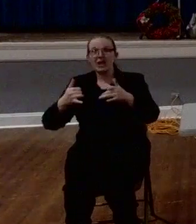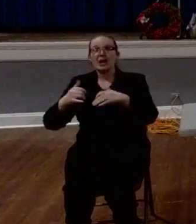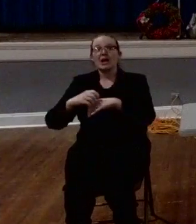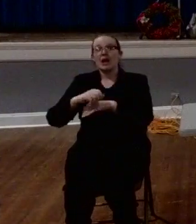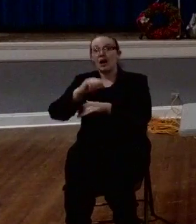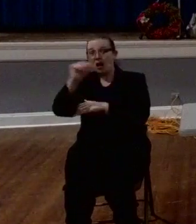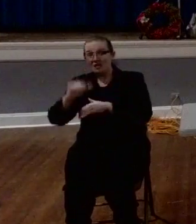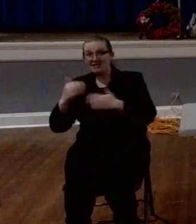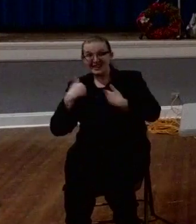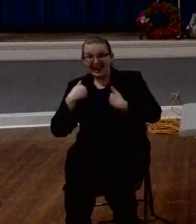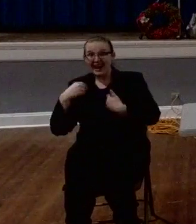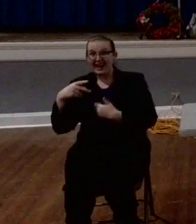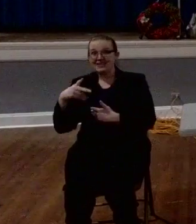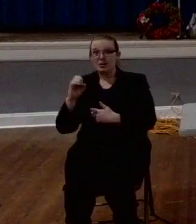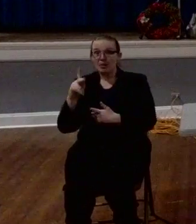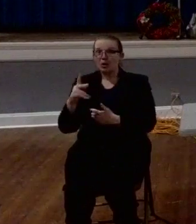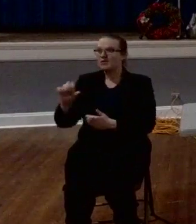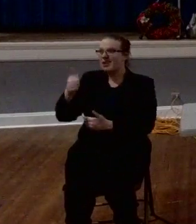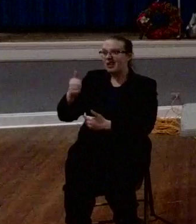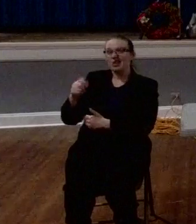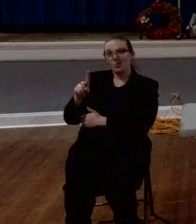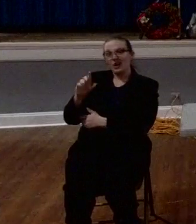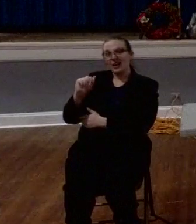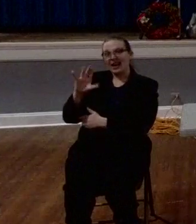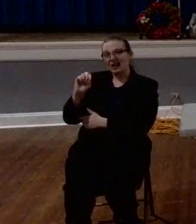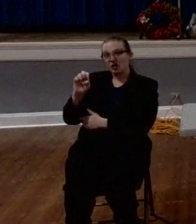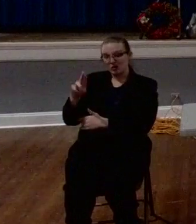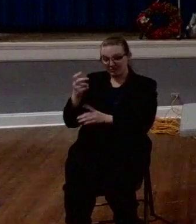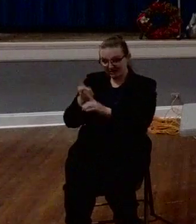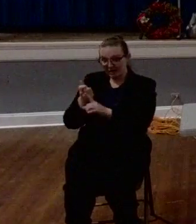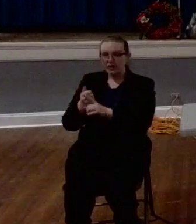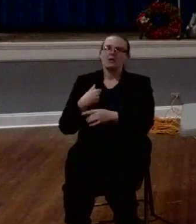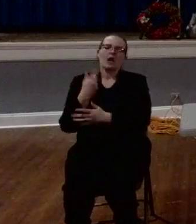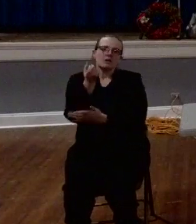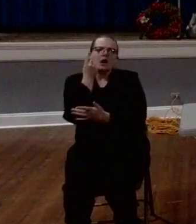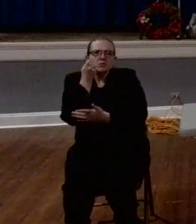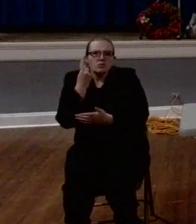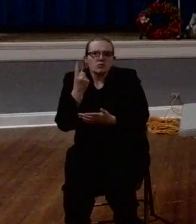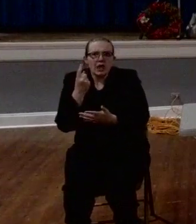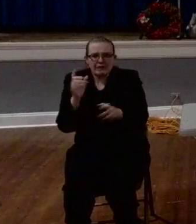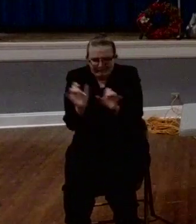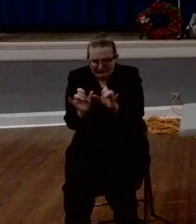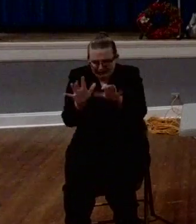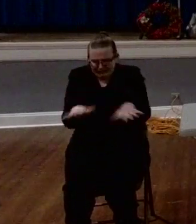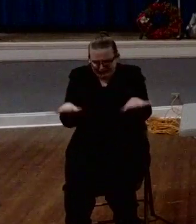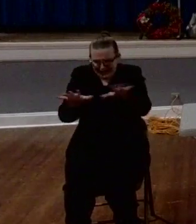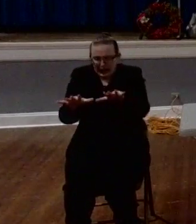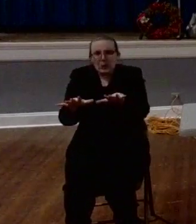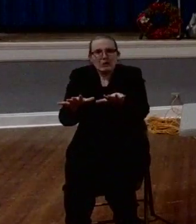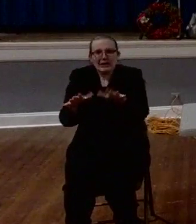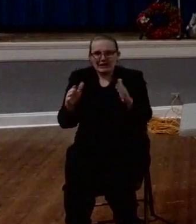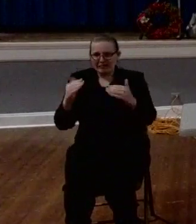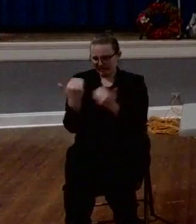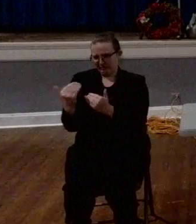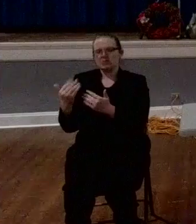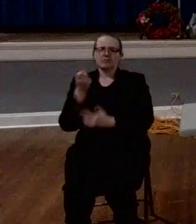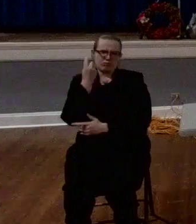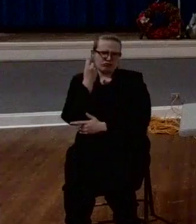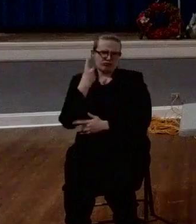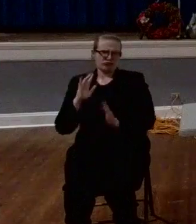Austin, it's almost another acre over there. Things like that. I understand that the size of the area that we're dealing with is